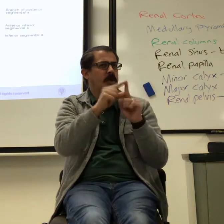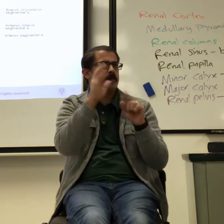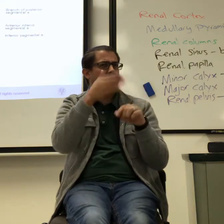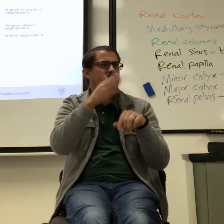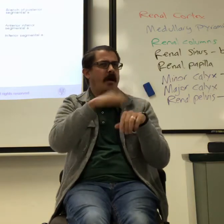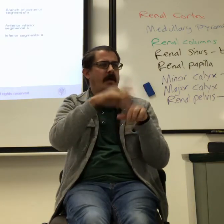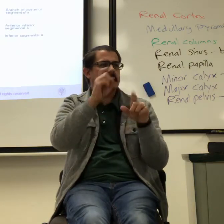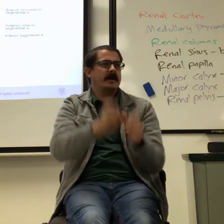be.